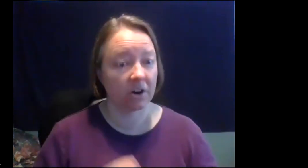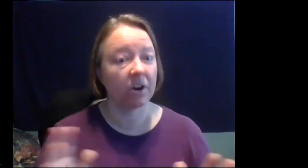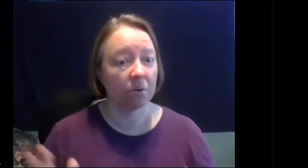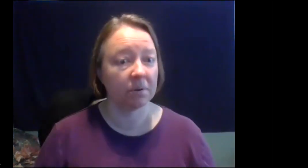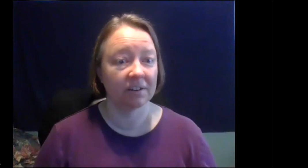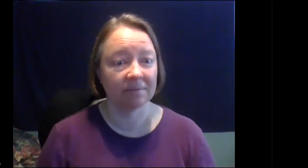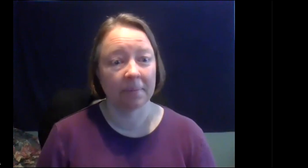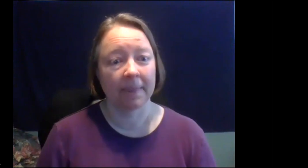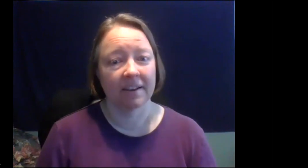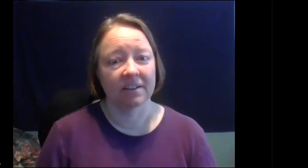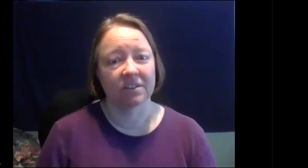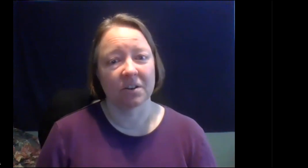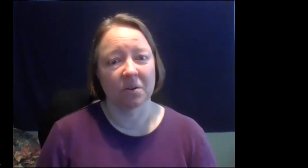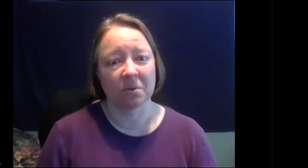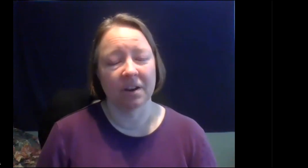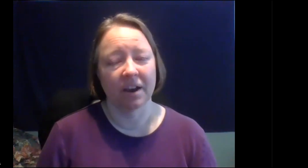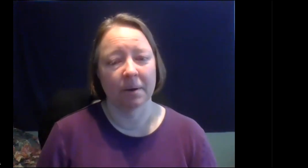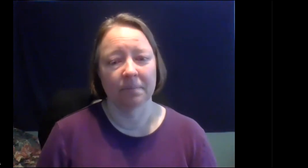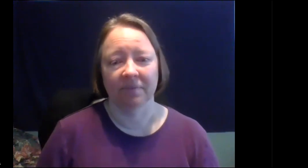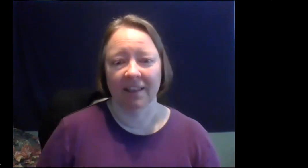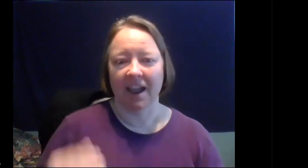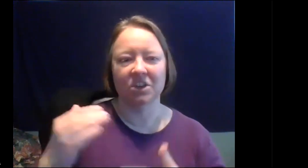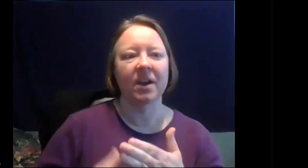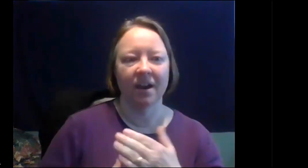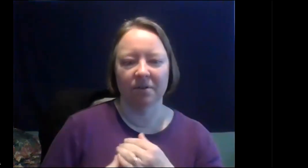very open. So I do have